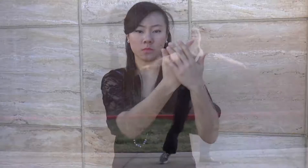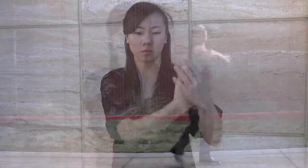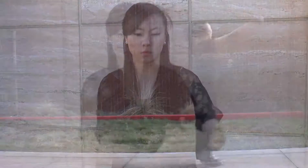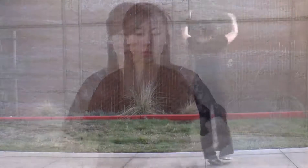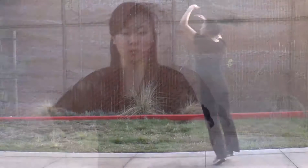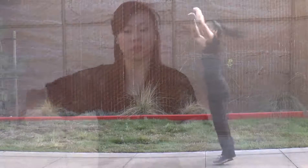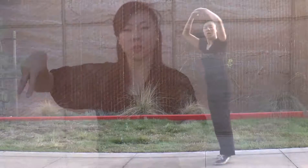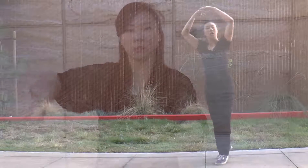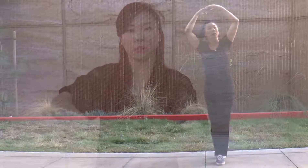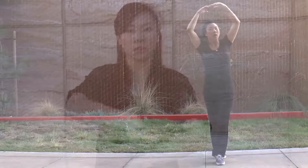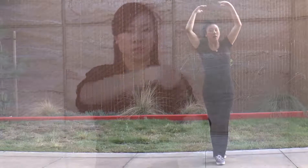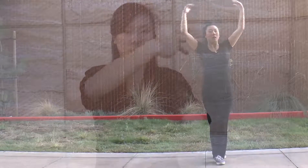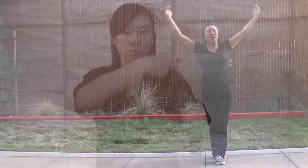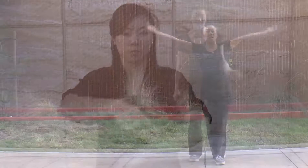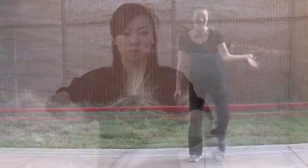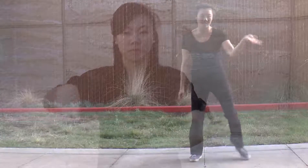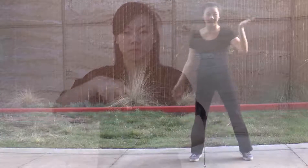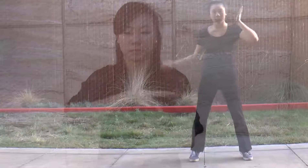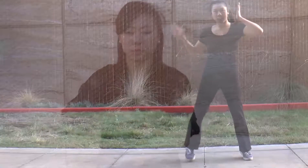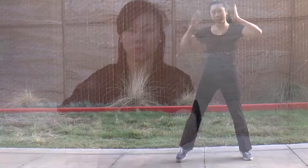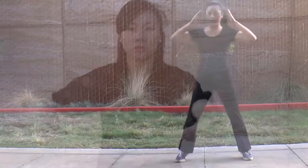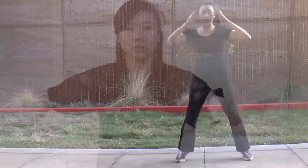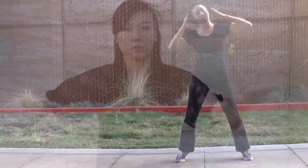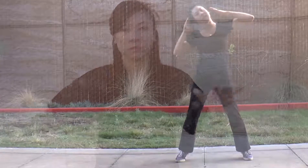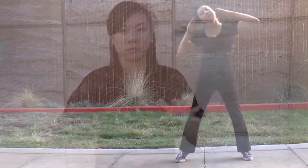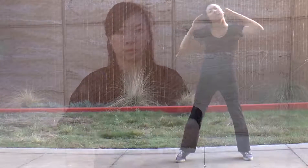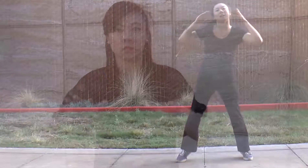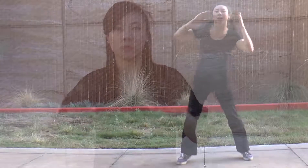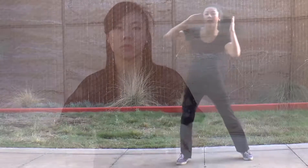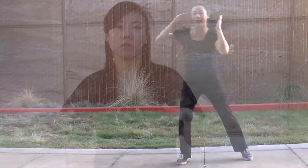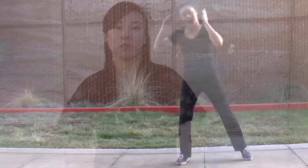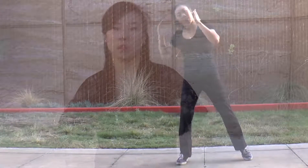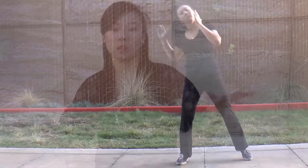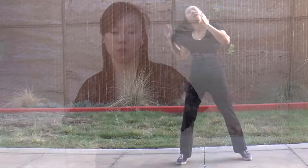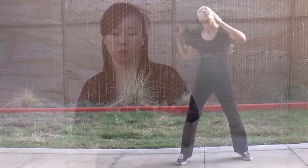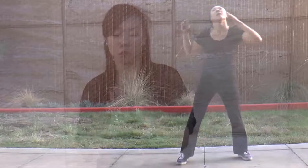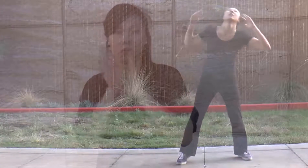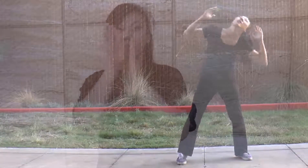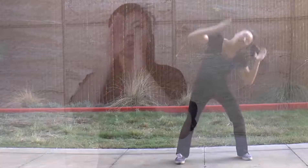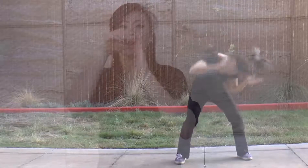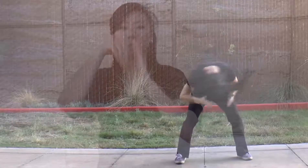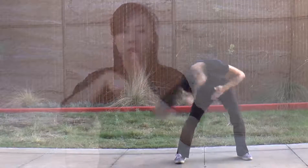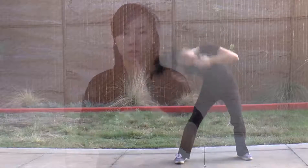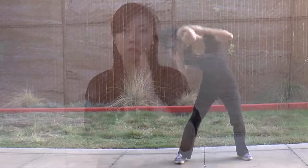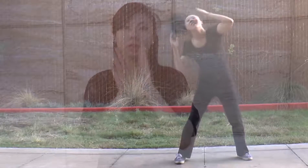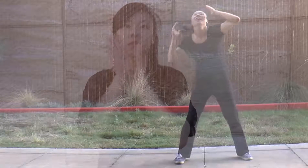It makes me want to dance to the rhythm. Although I cannot hear the pitches and notes,